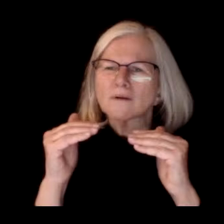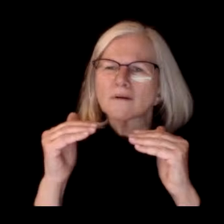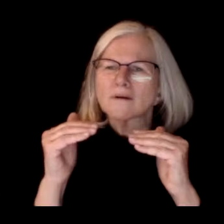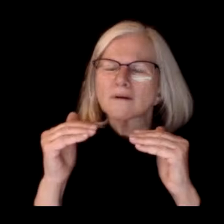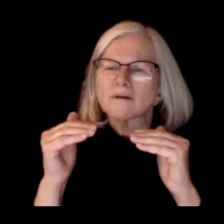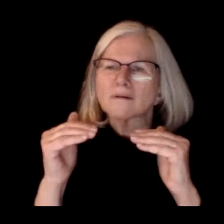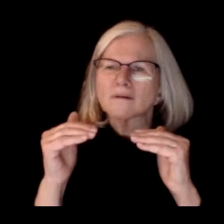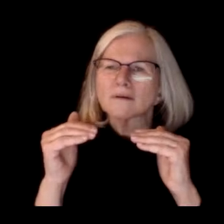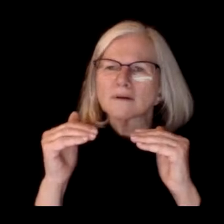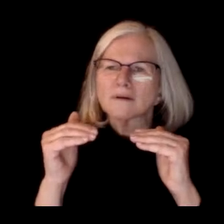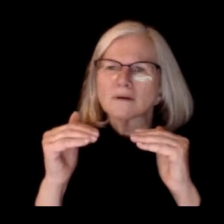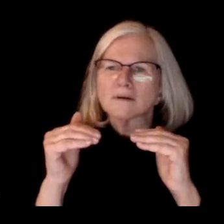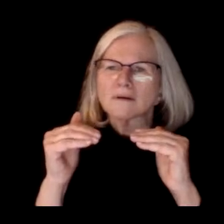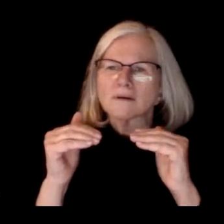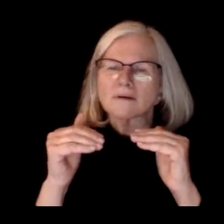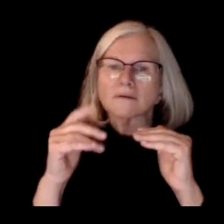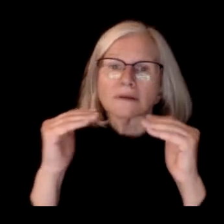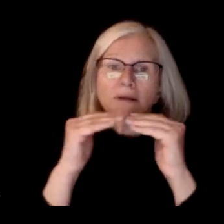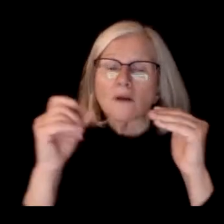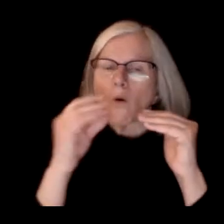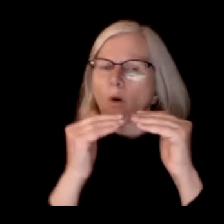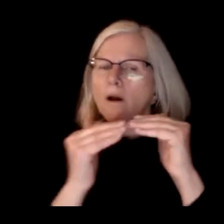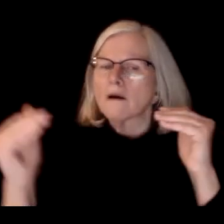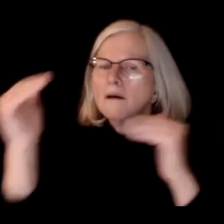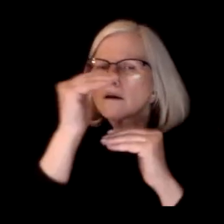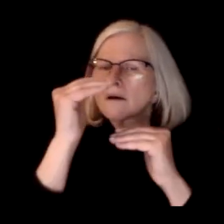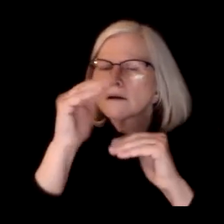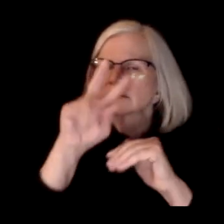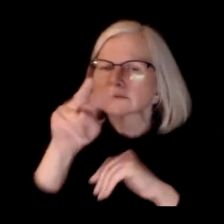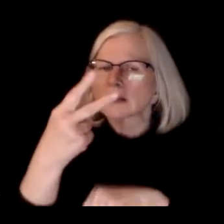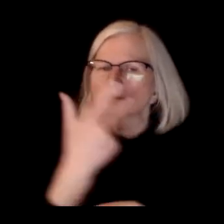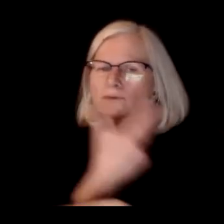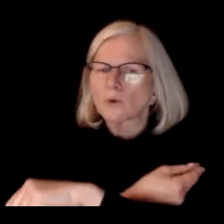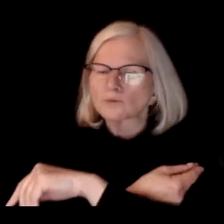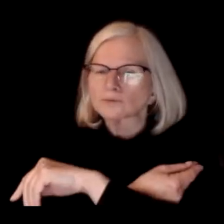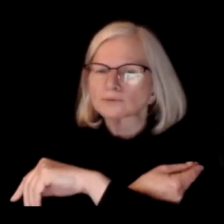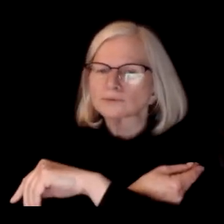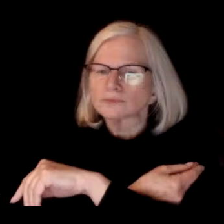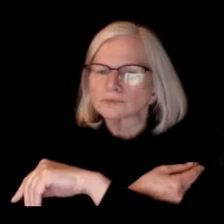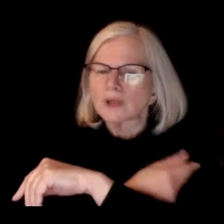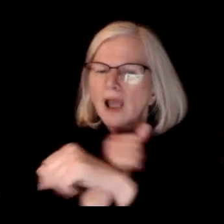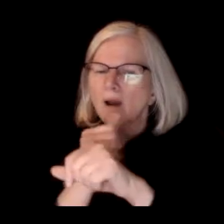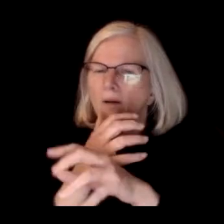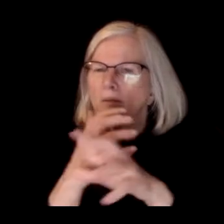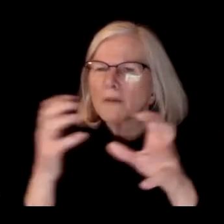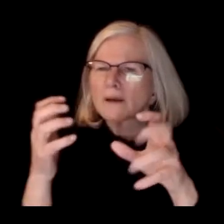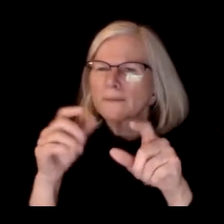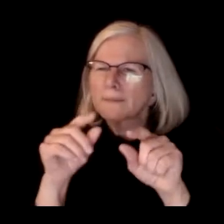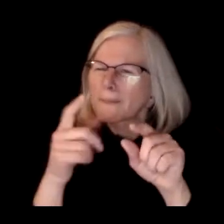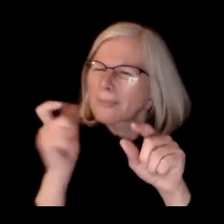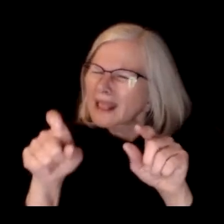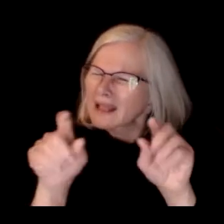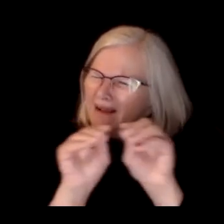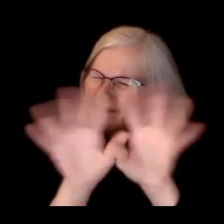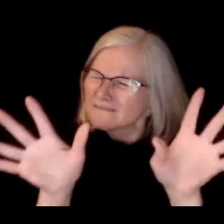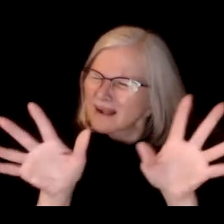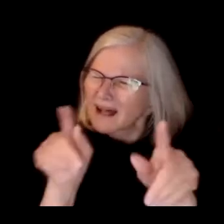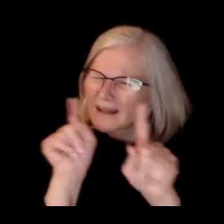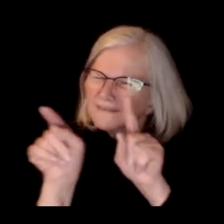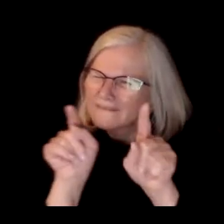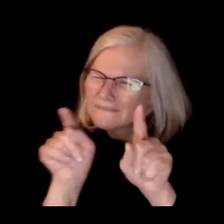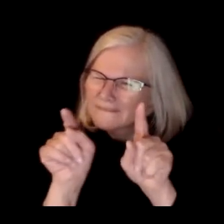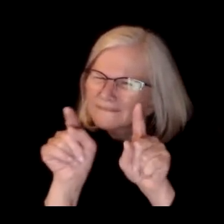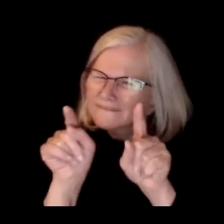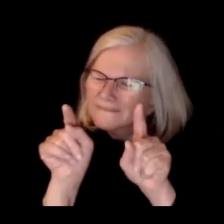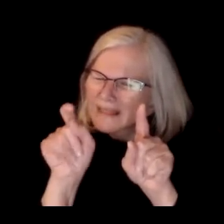needing clarity on from the incoming administration. And we're certainly hopeful. And one of the reasons for